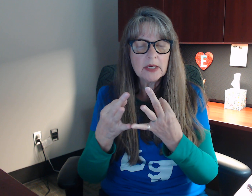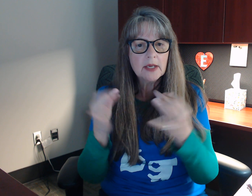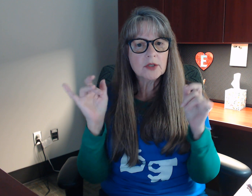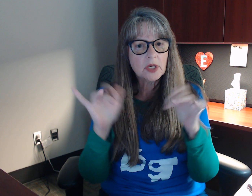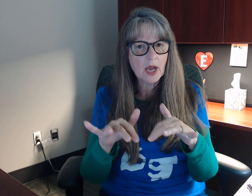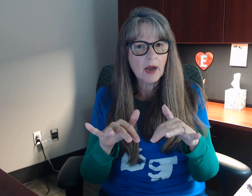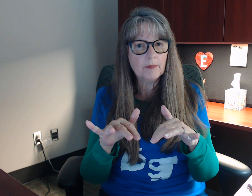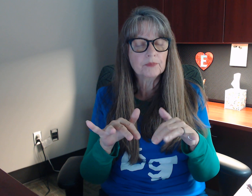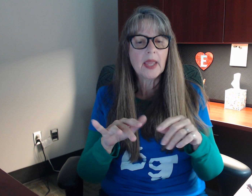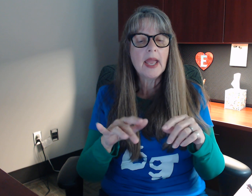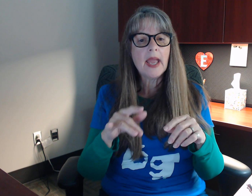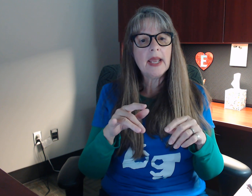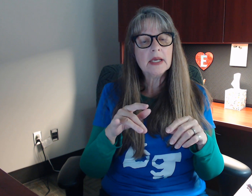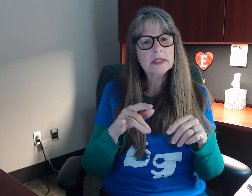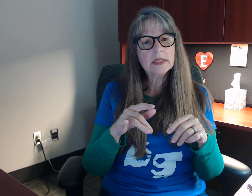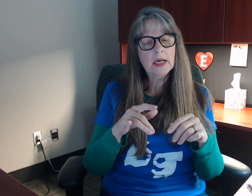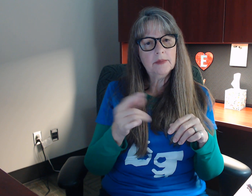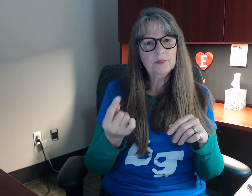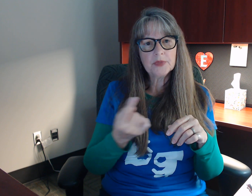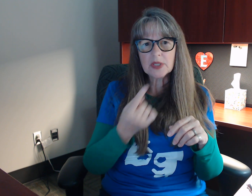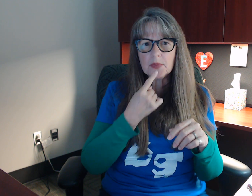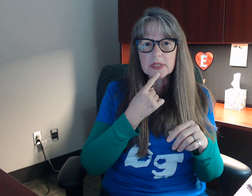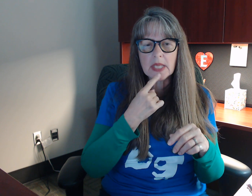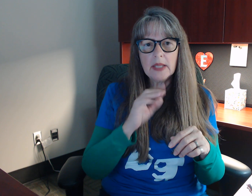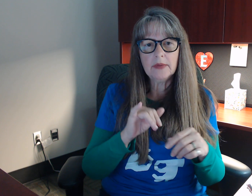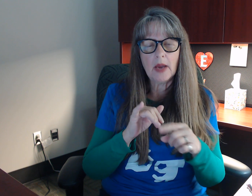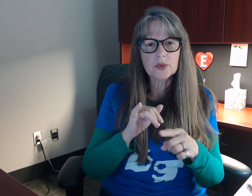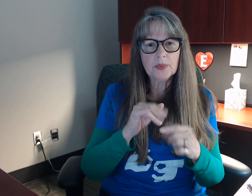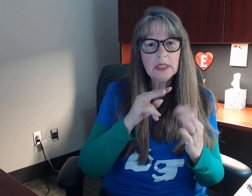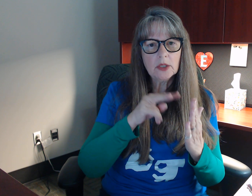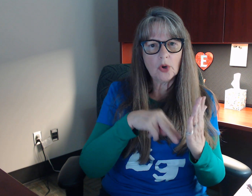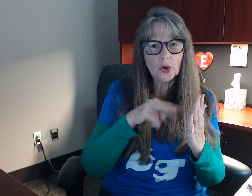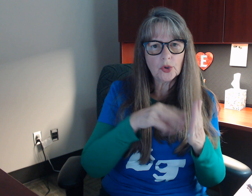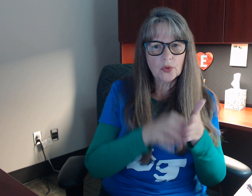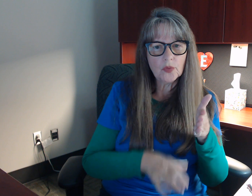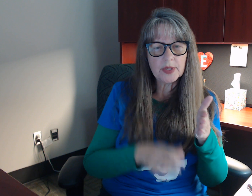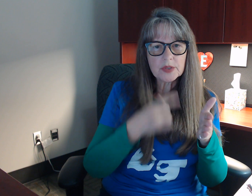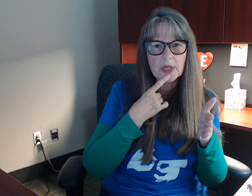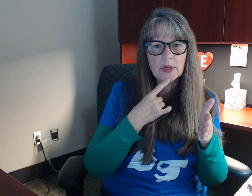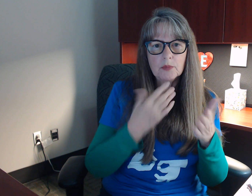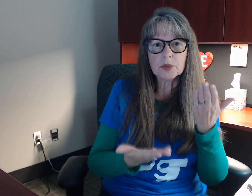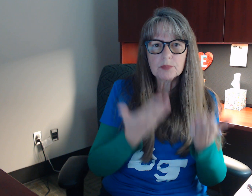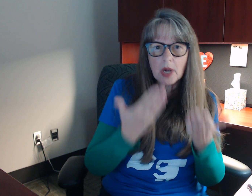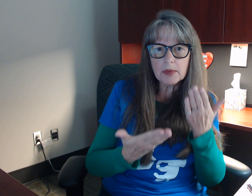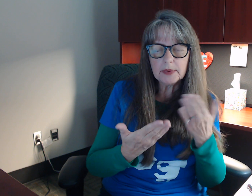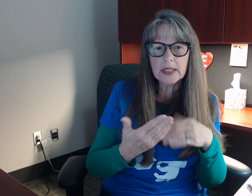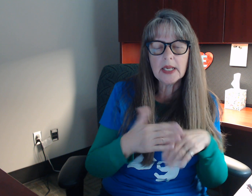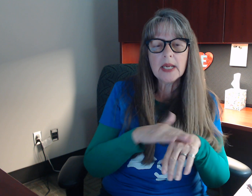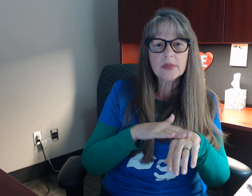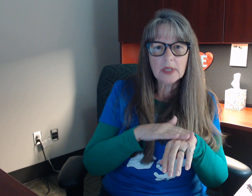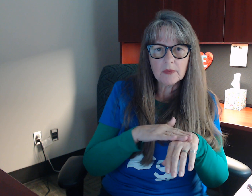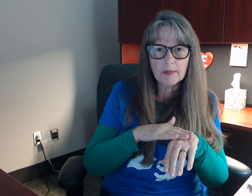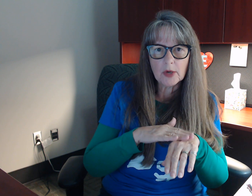to come. And someone said, I was reading an article that said that it was probably the Native